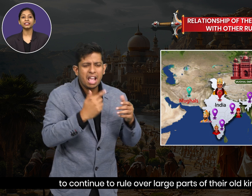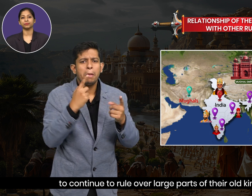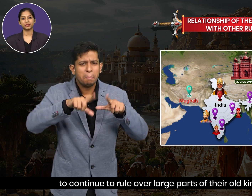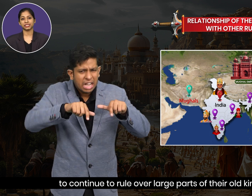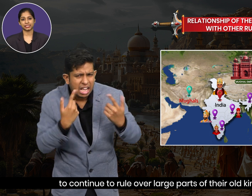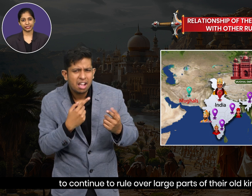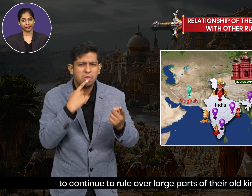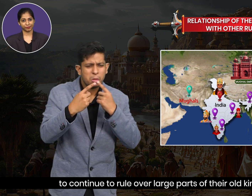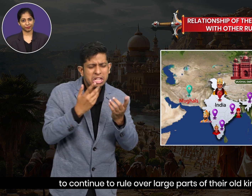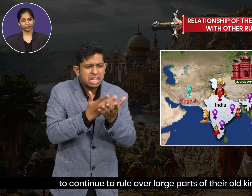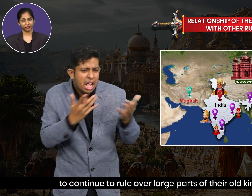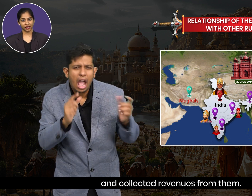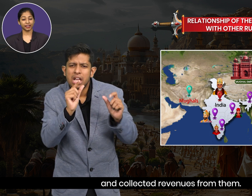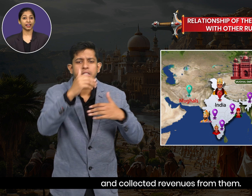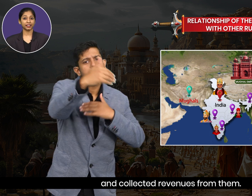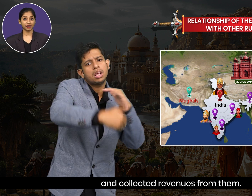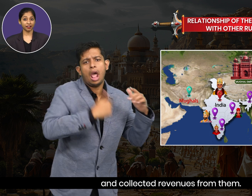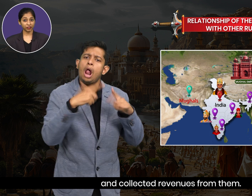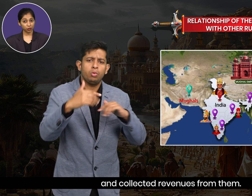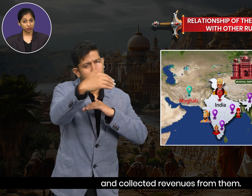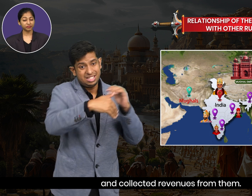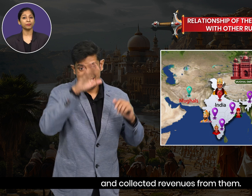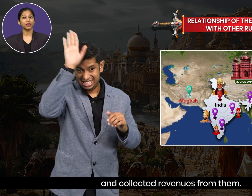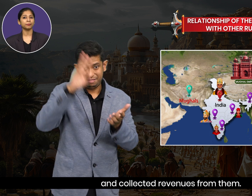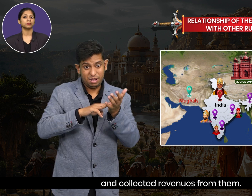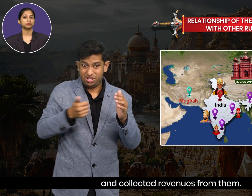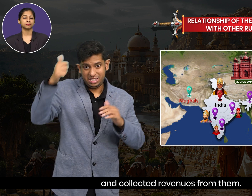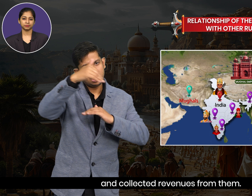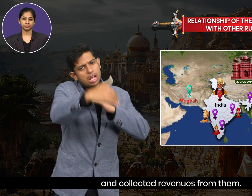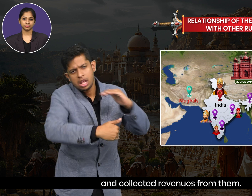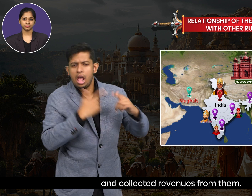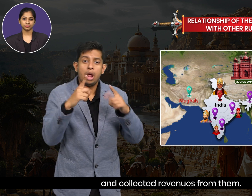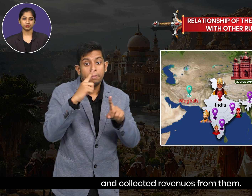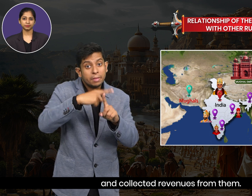old kingdoms and collected revenues from them.